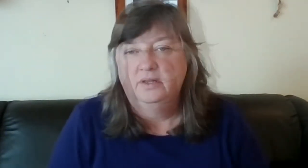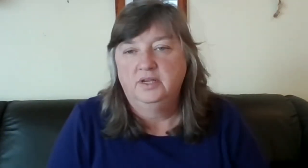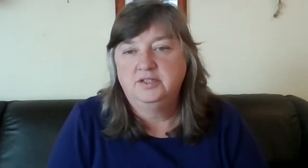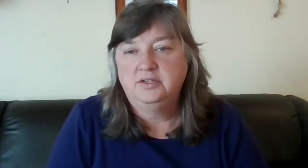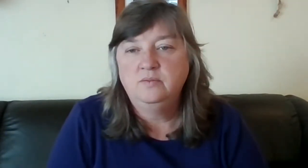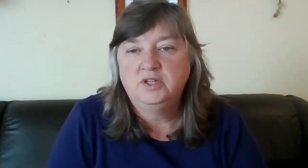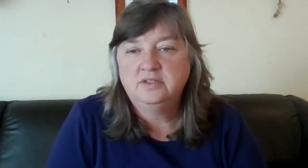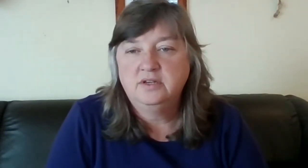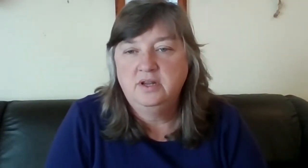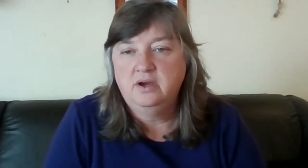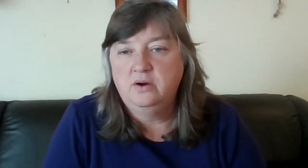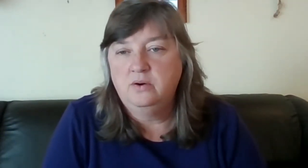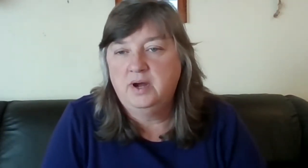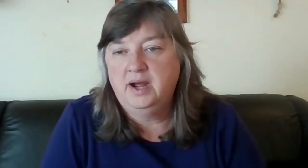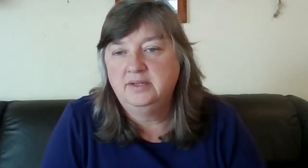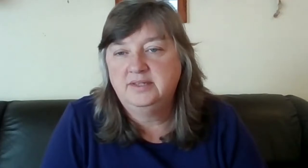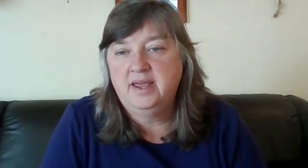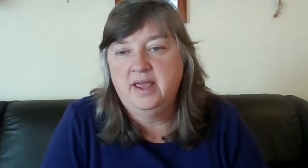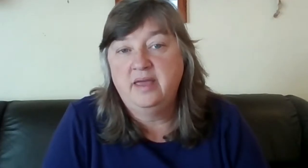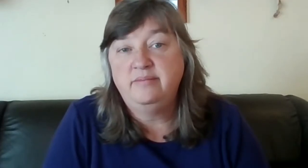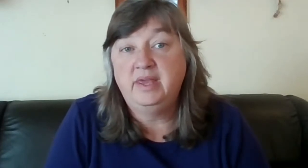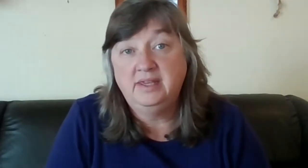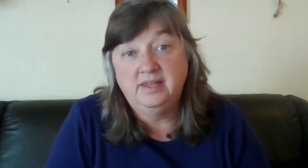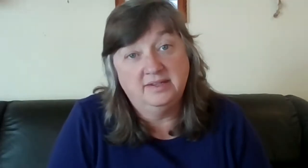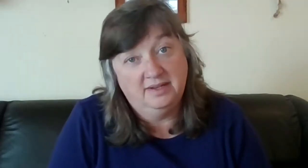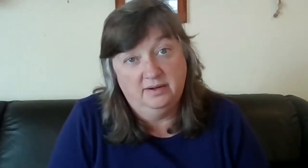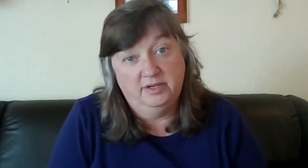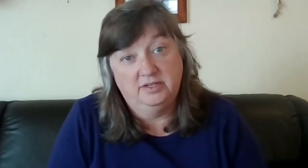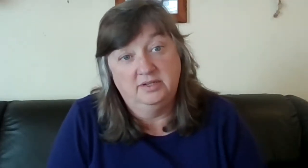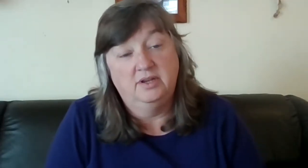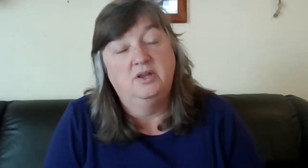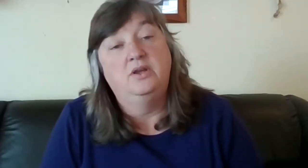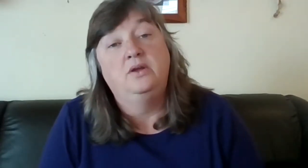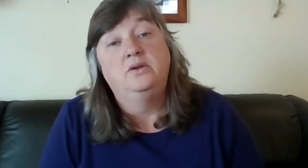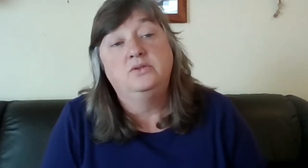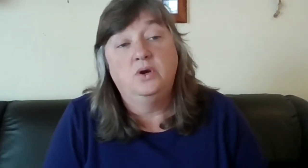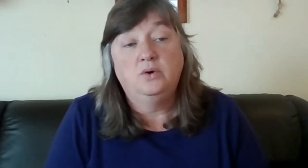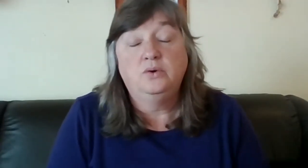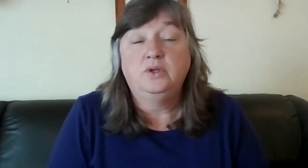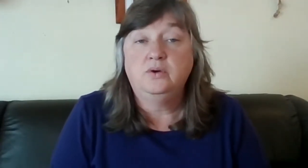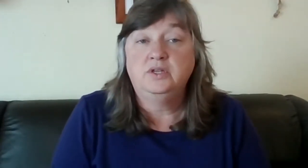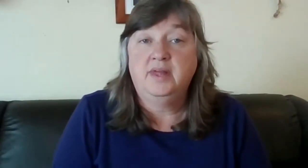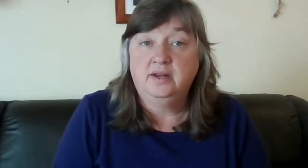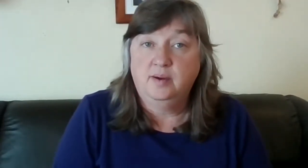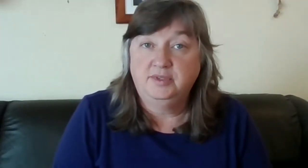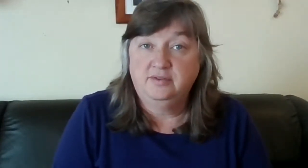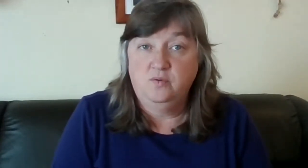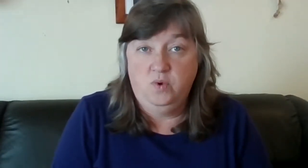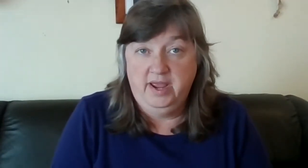A student wants to know how to say, I am making a sandwich. So you can do that a couple different